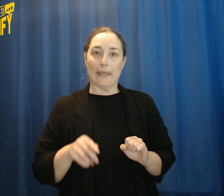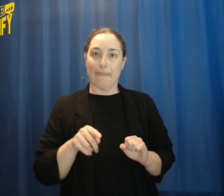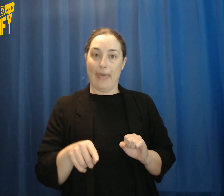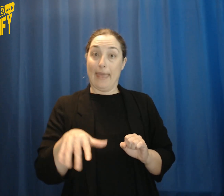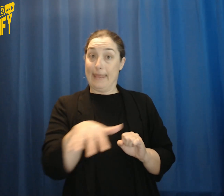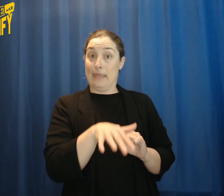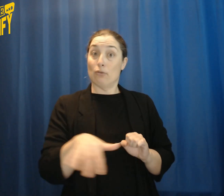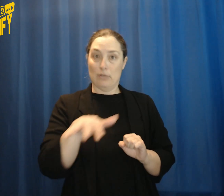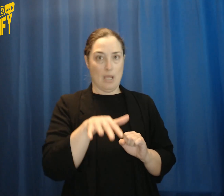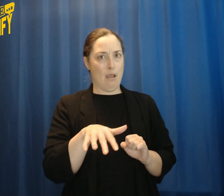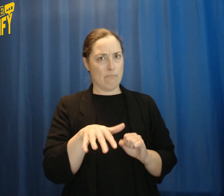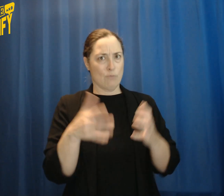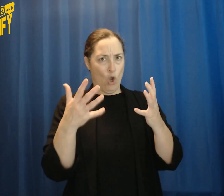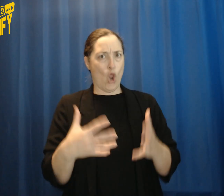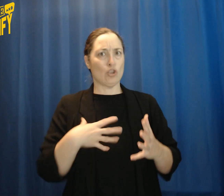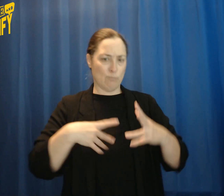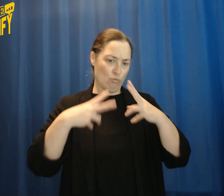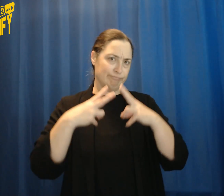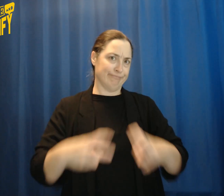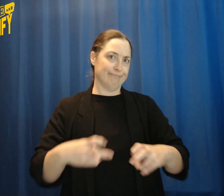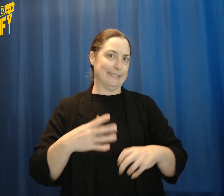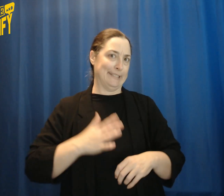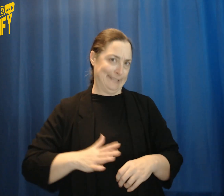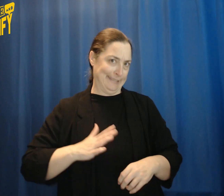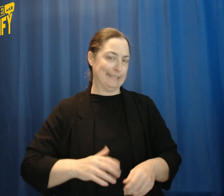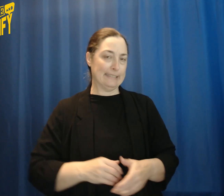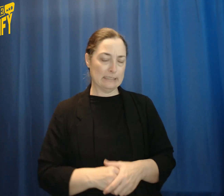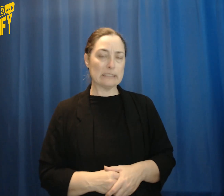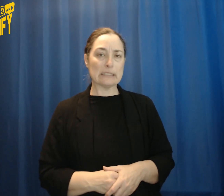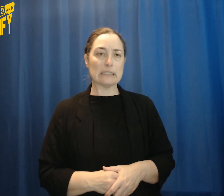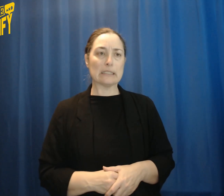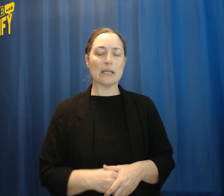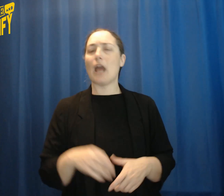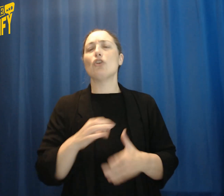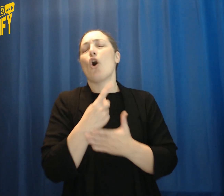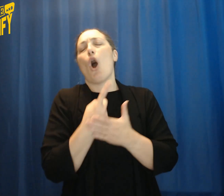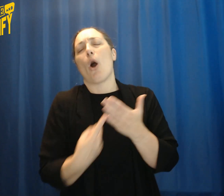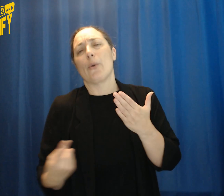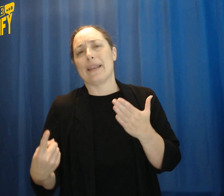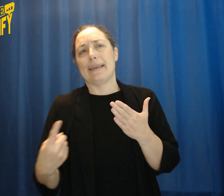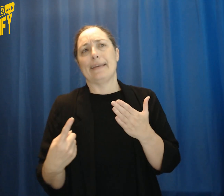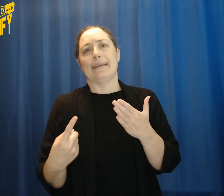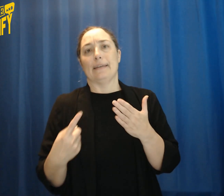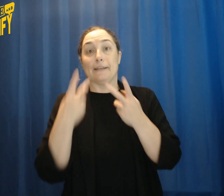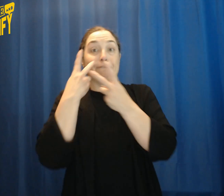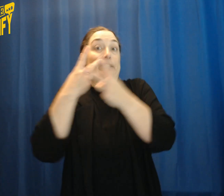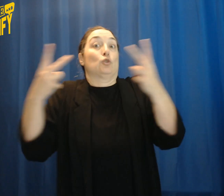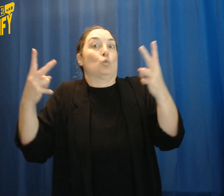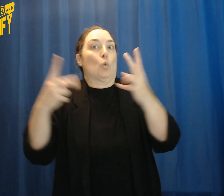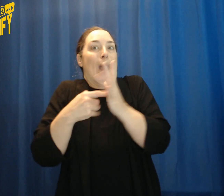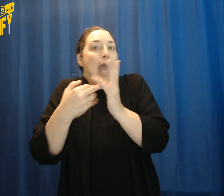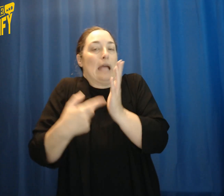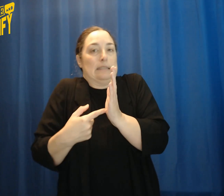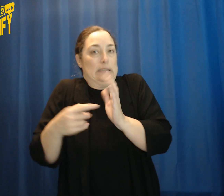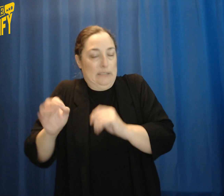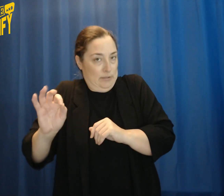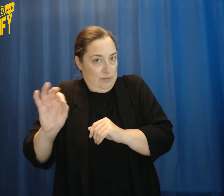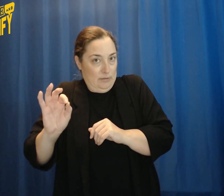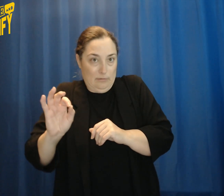area. And I don't necessarily mean just artists as in visual artists, but in this case, that's what